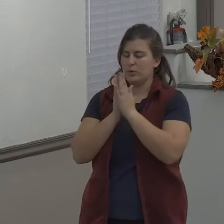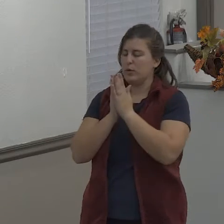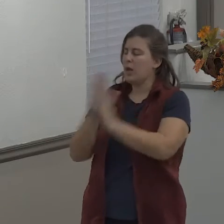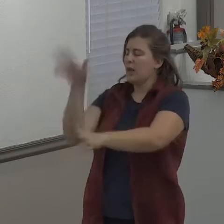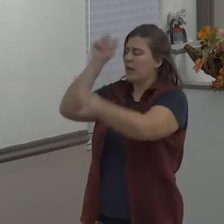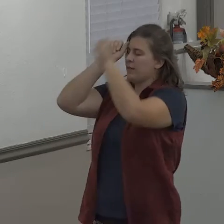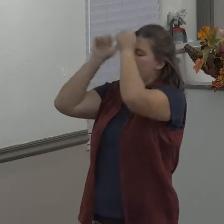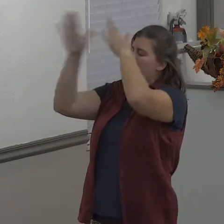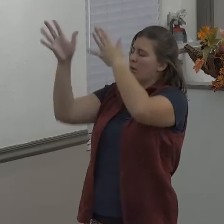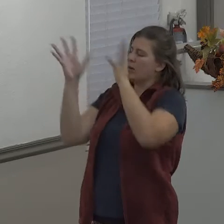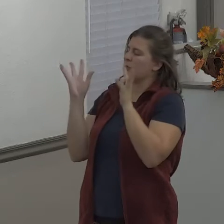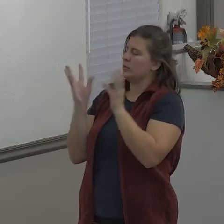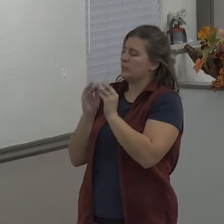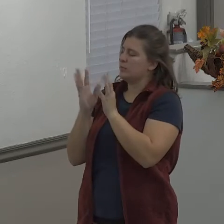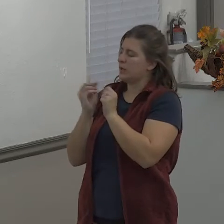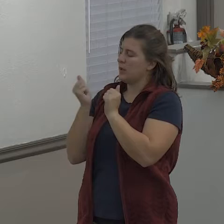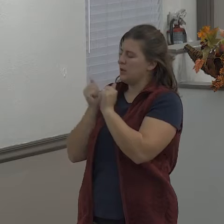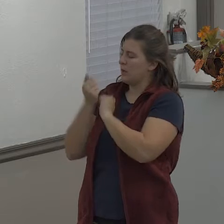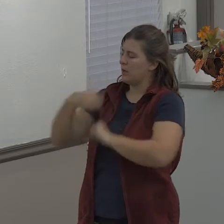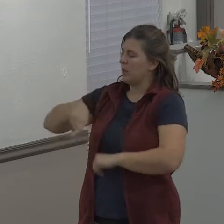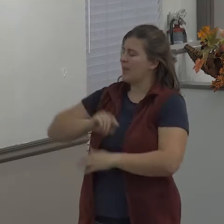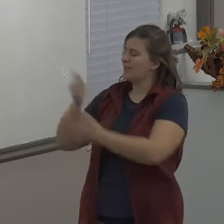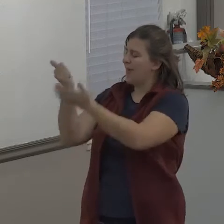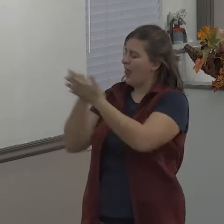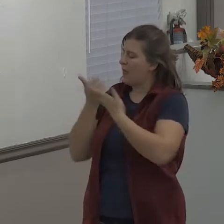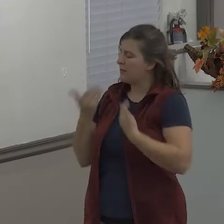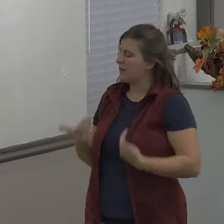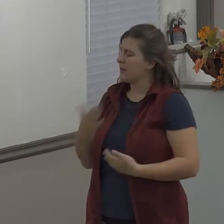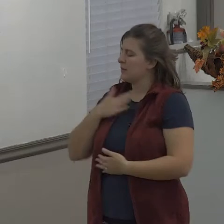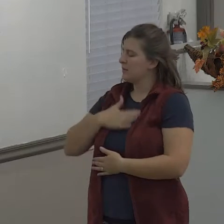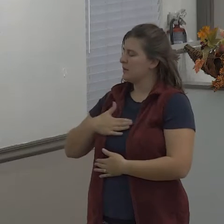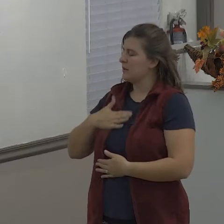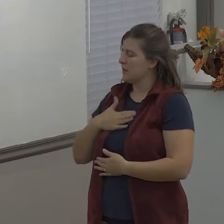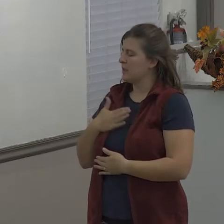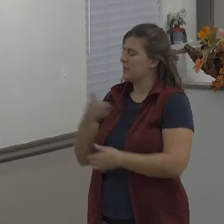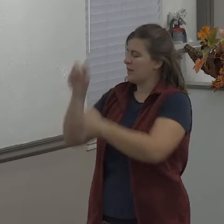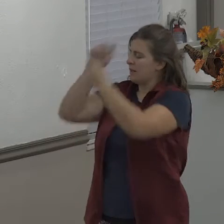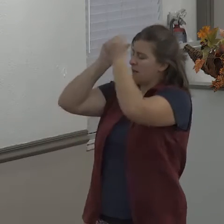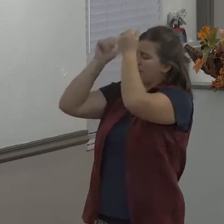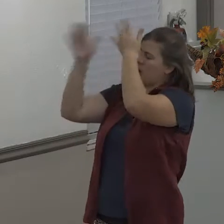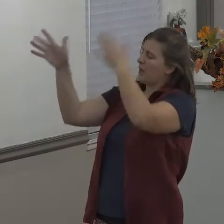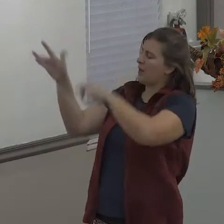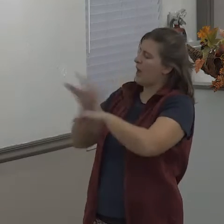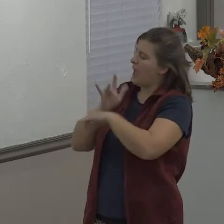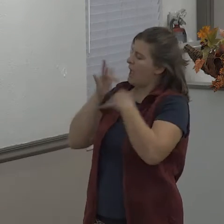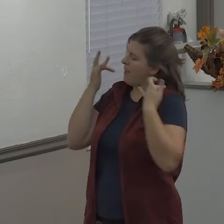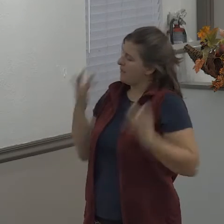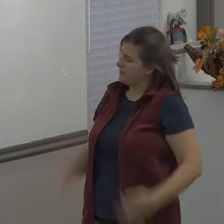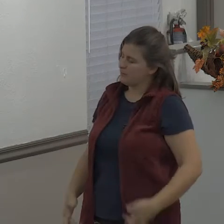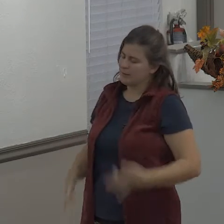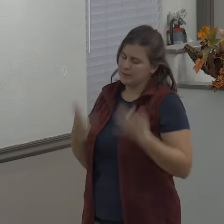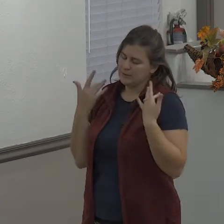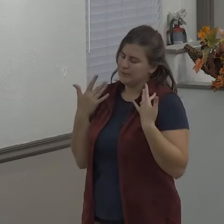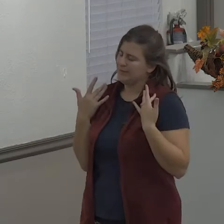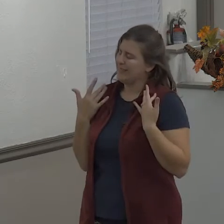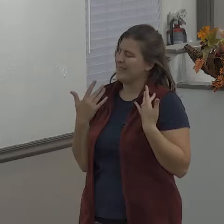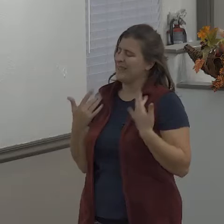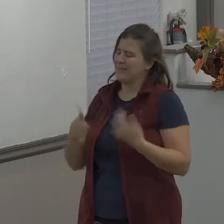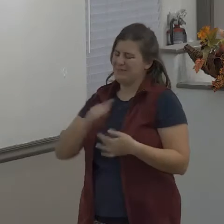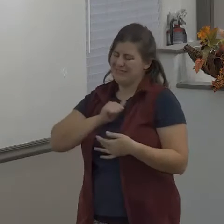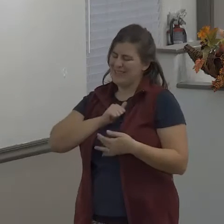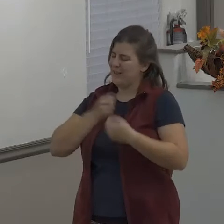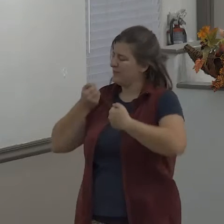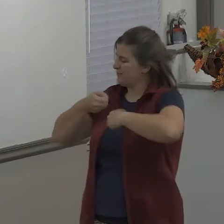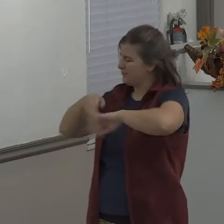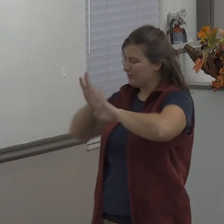Father, please meet with us. Help this preacher. Father, empty me of self.